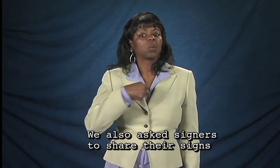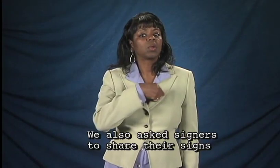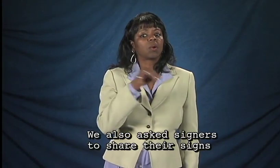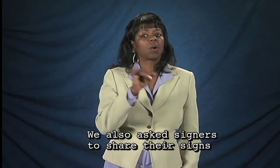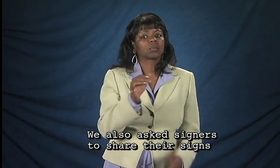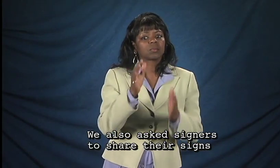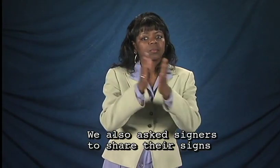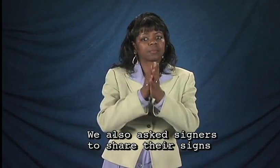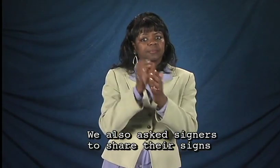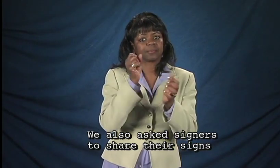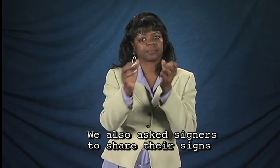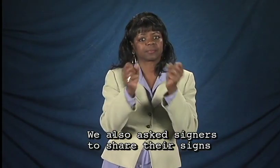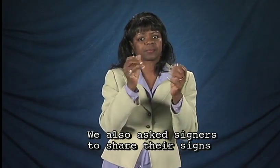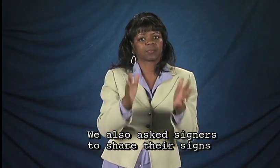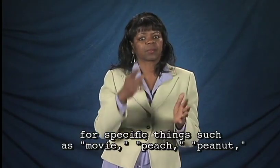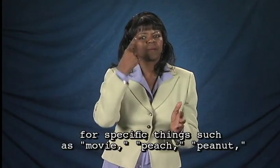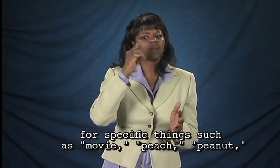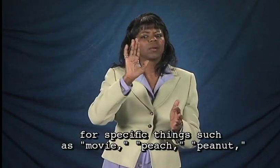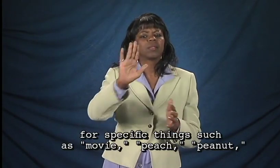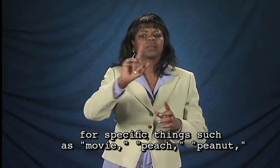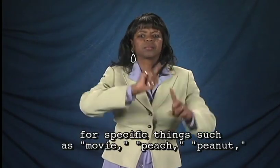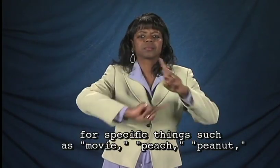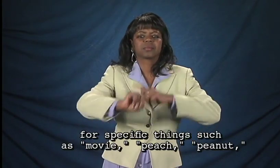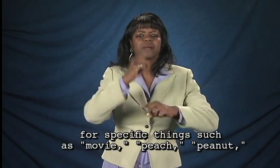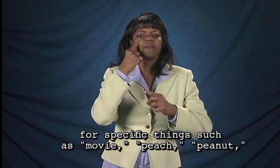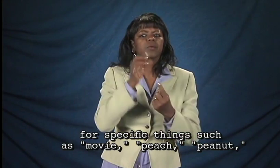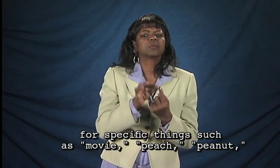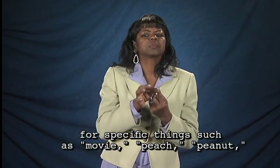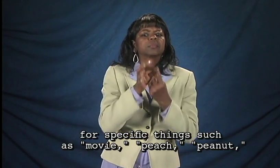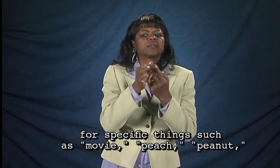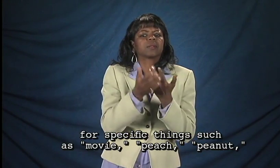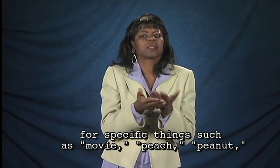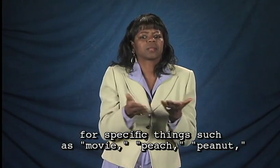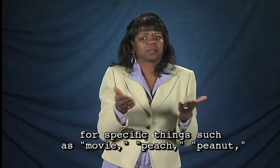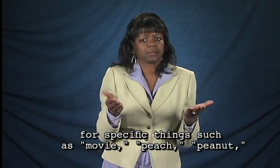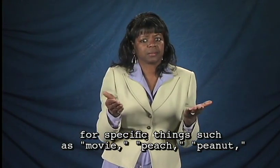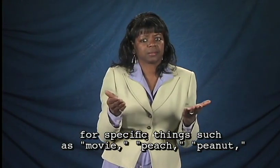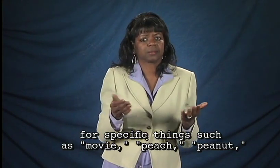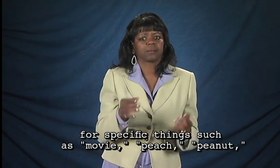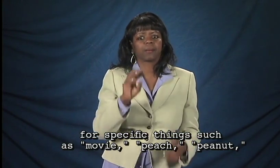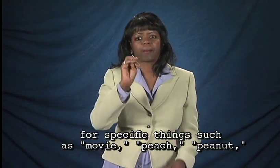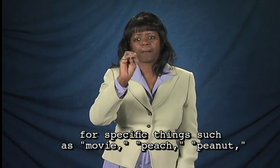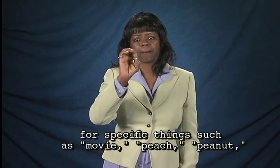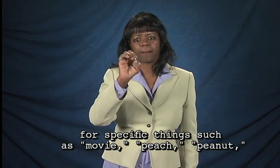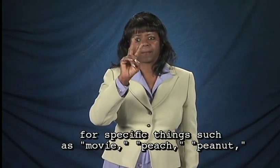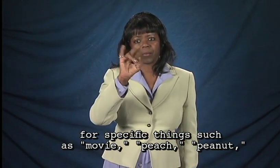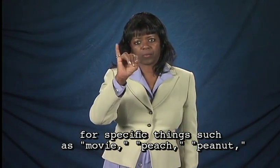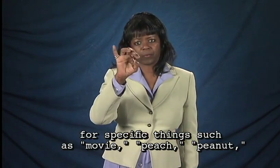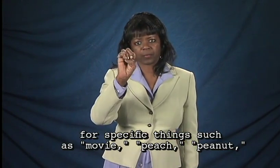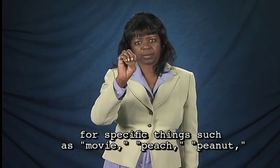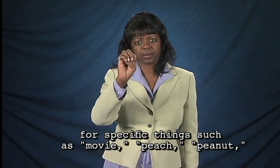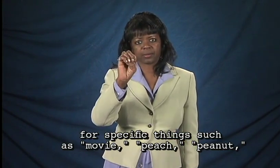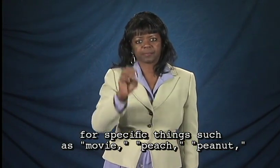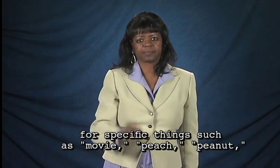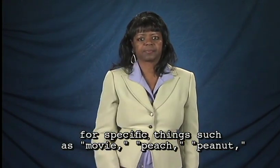We also asked signers to share their signs for specific things such as movie,